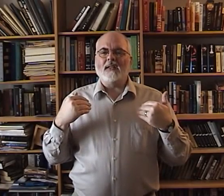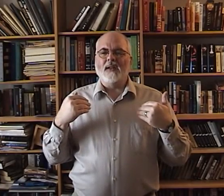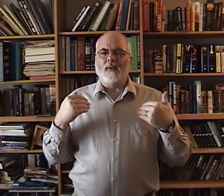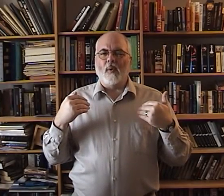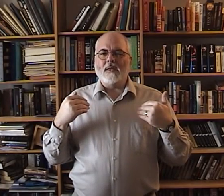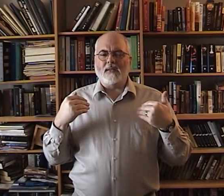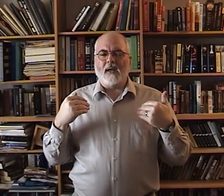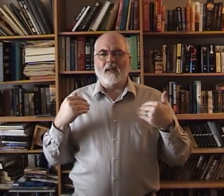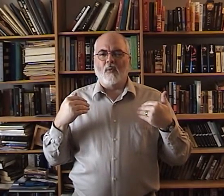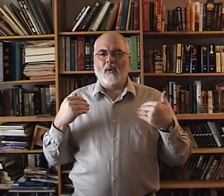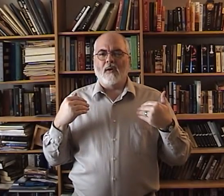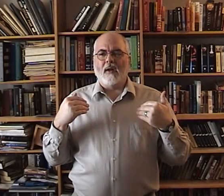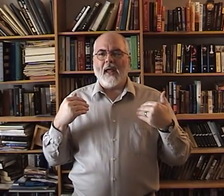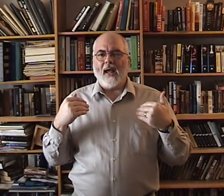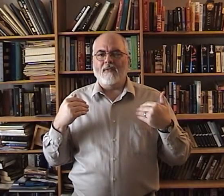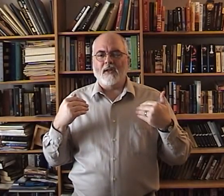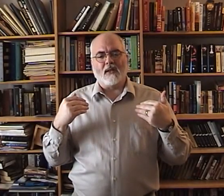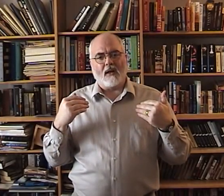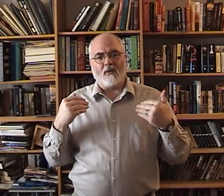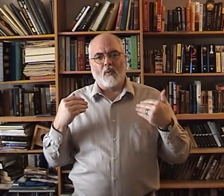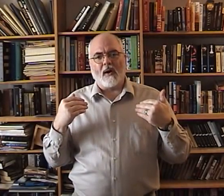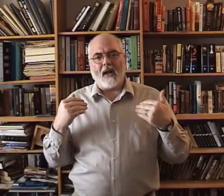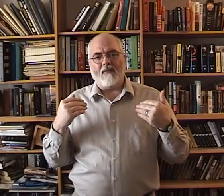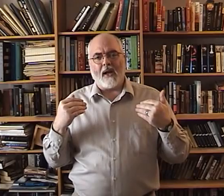Lots of different ways to sign the word have, because